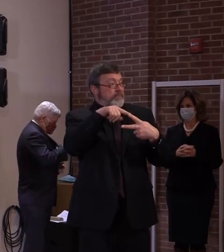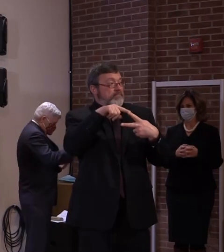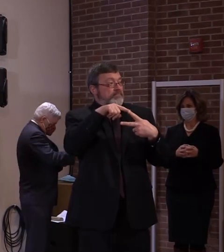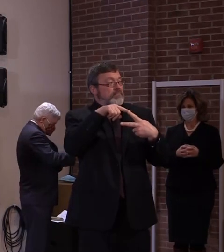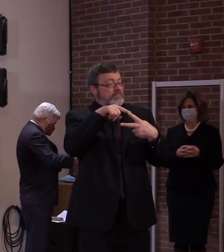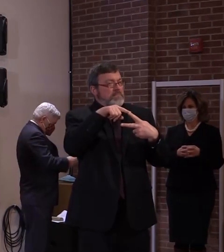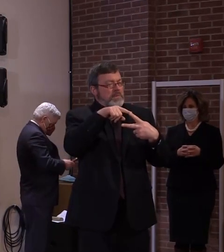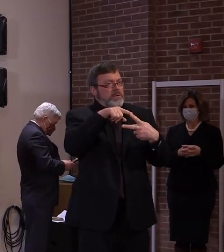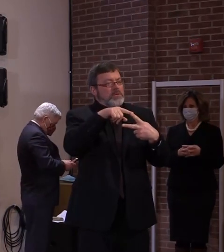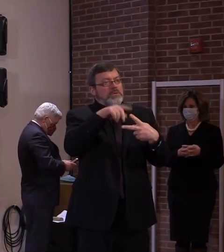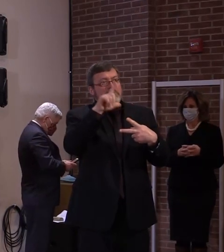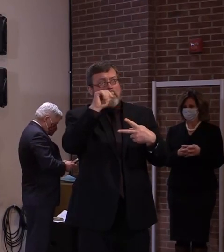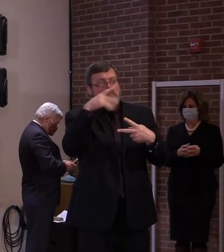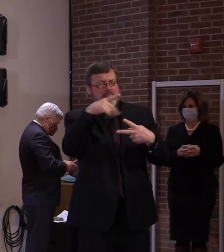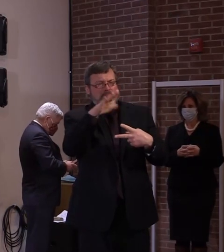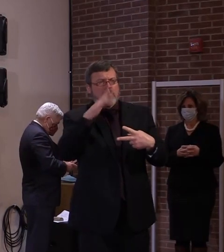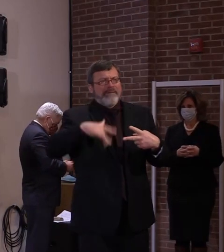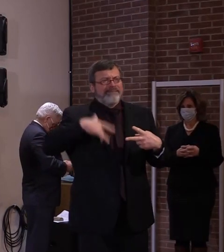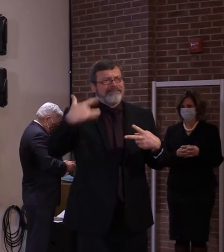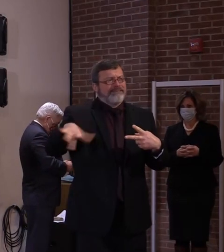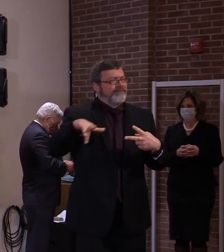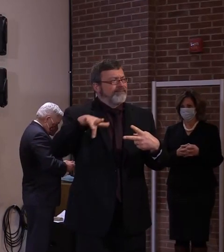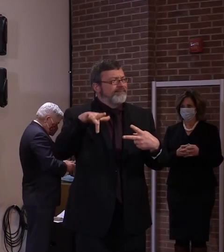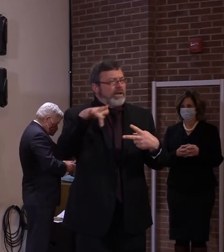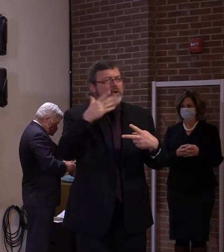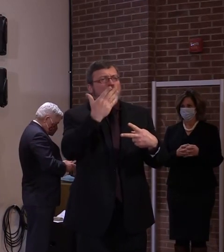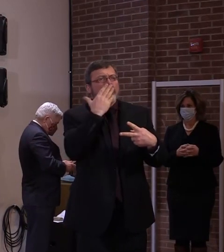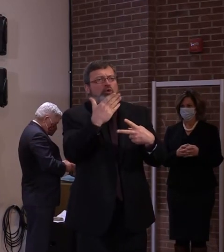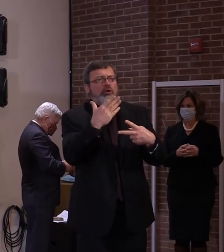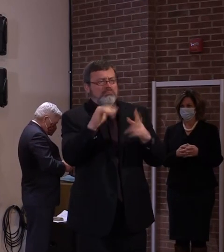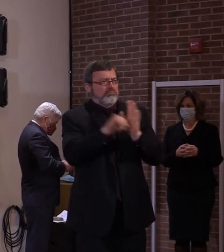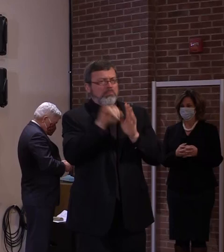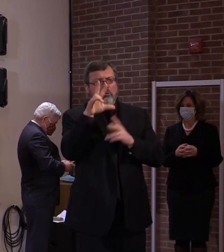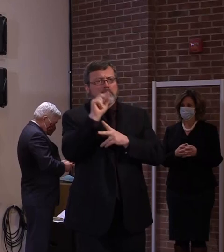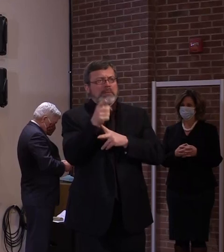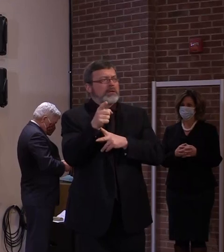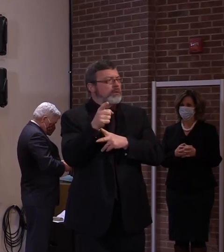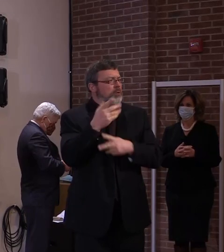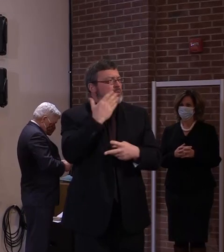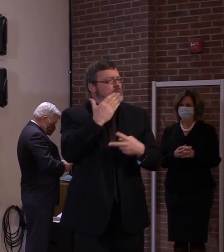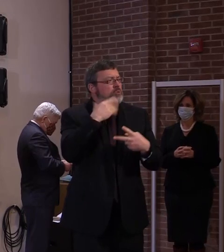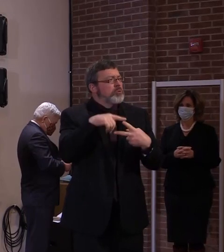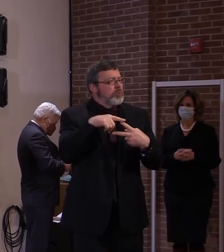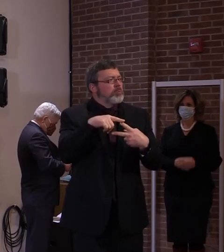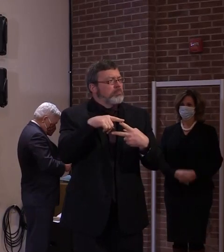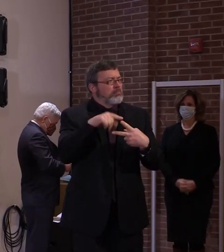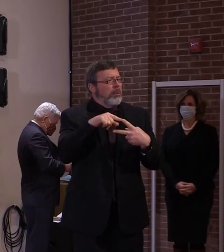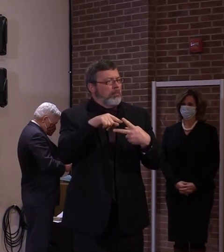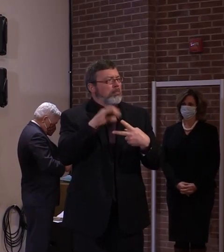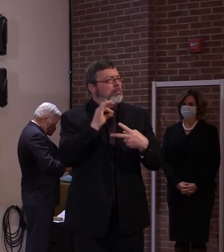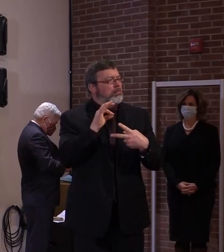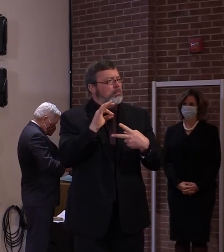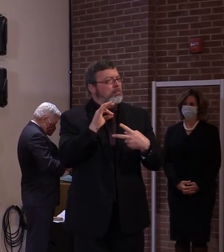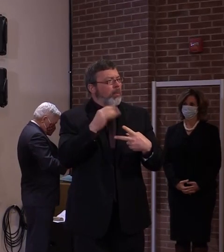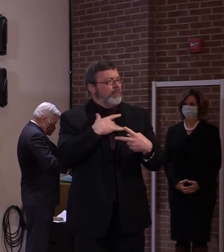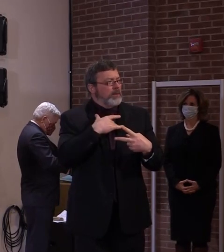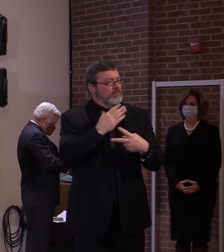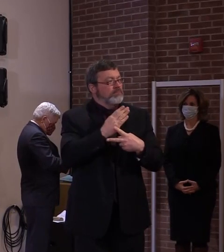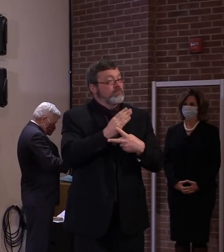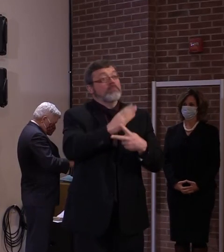knowing that you have COVID. It has a much higher sensitivity than the antigen